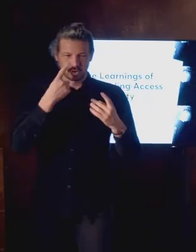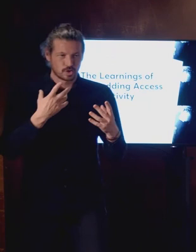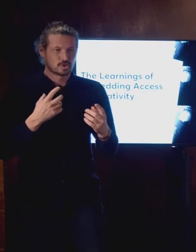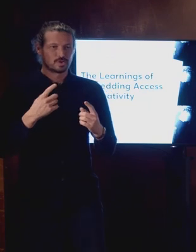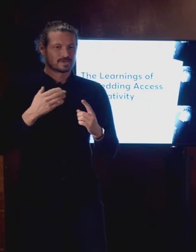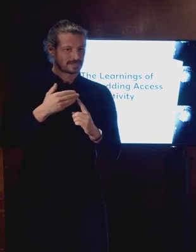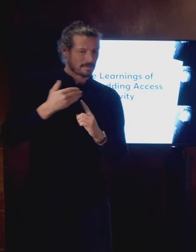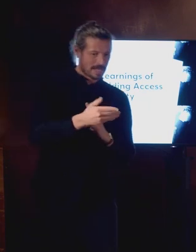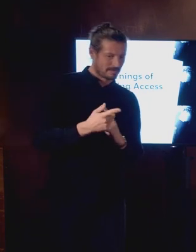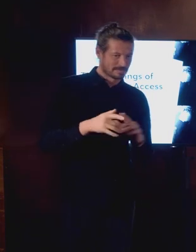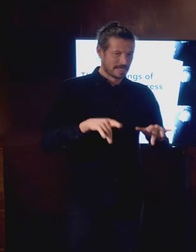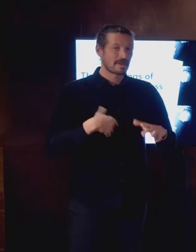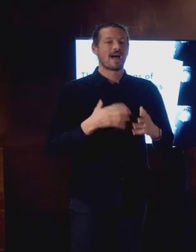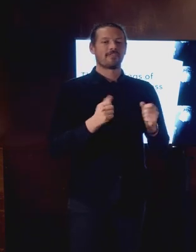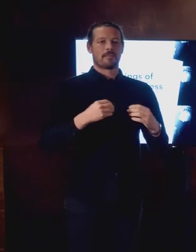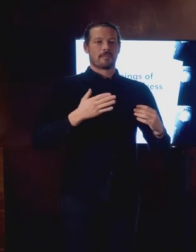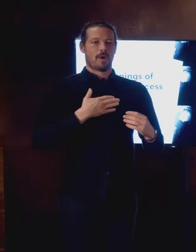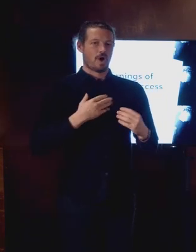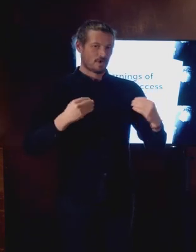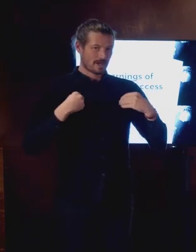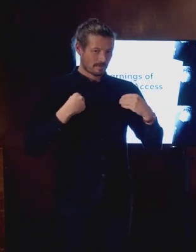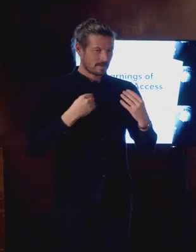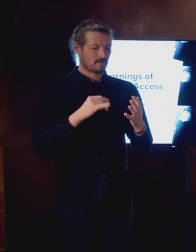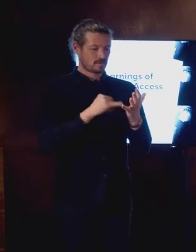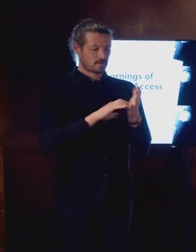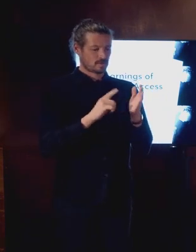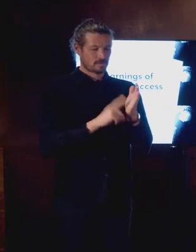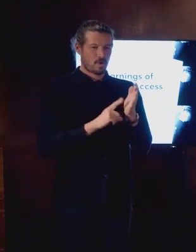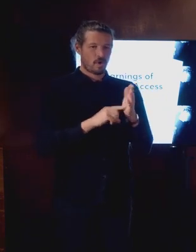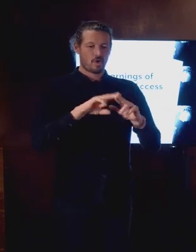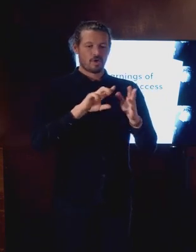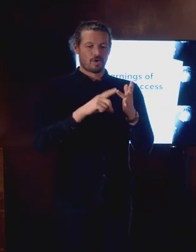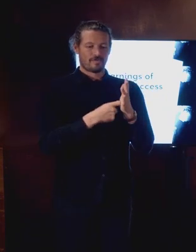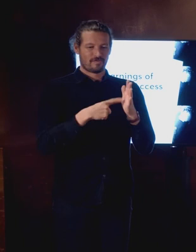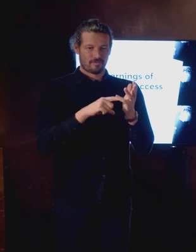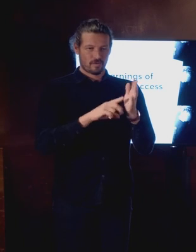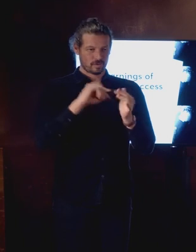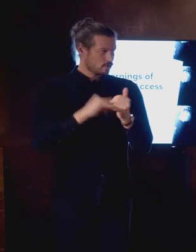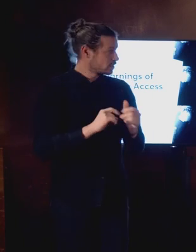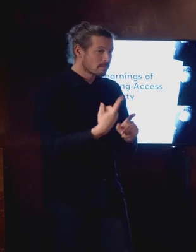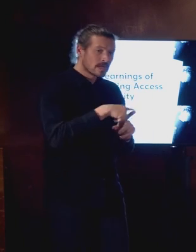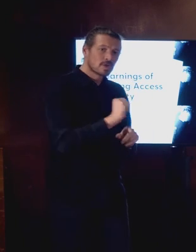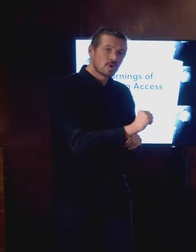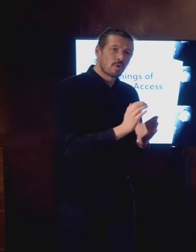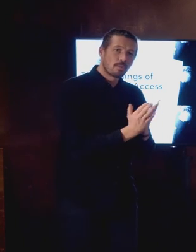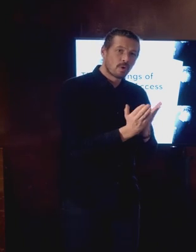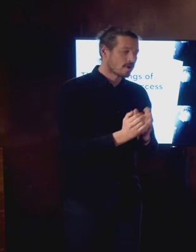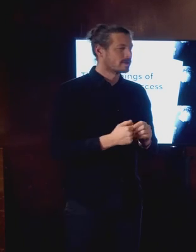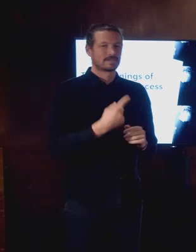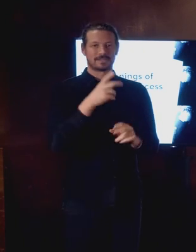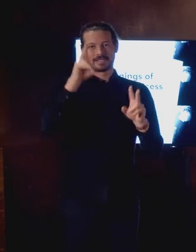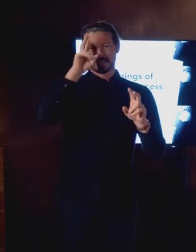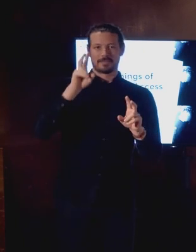own company called Small Fortunes Bookkeeping, if anyone needs any bookkeeping done. And your book? I've got a book out. It's called Say Hello.